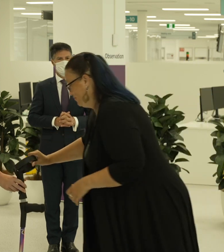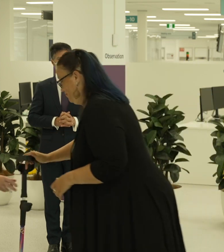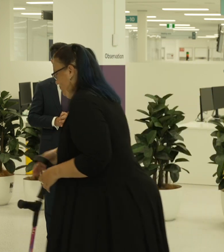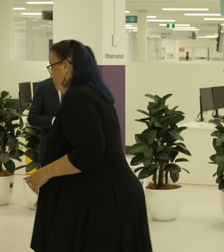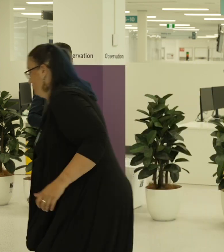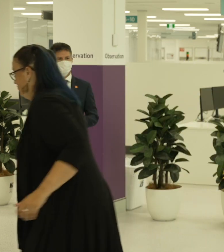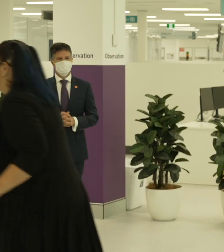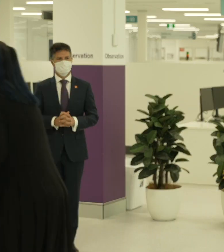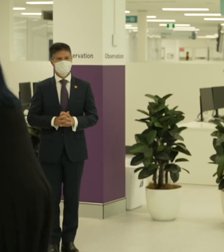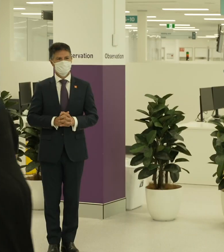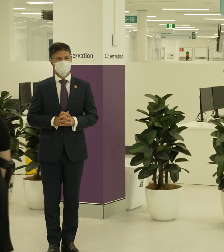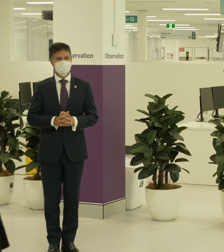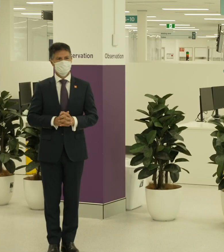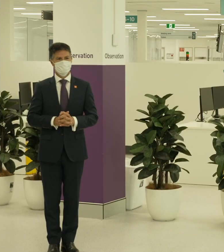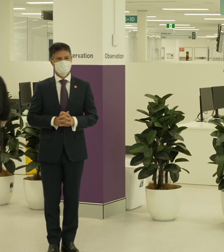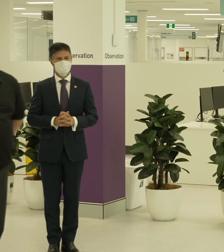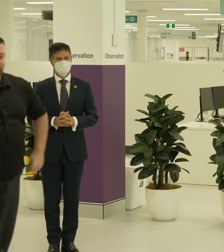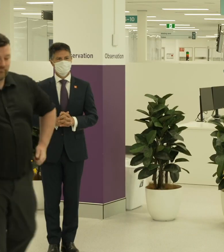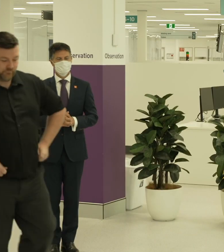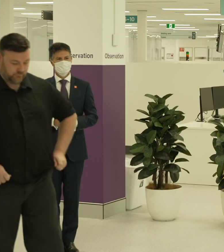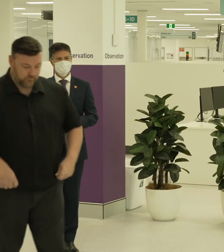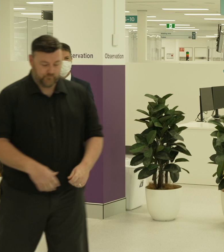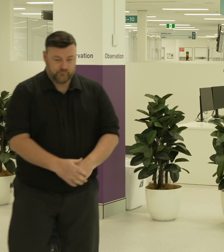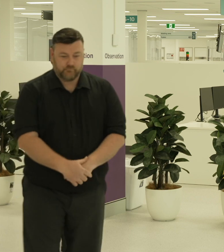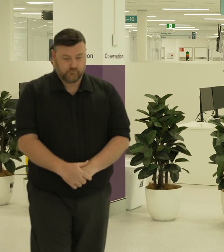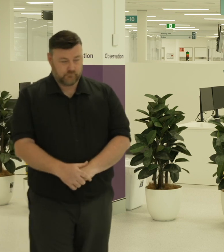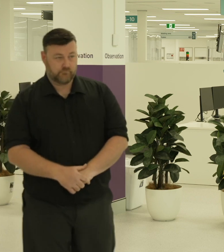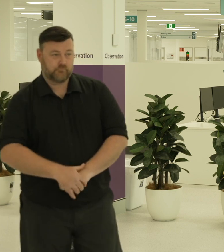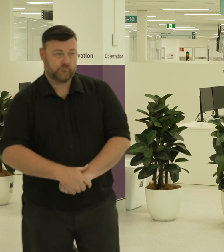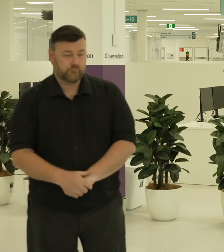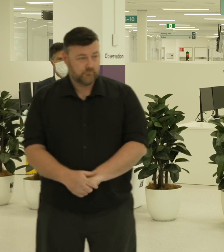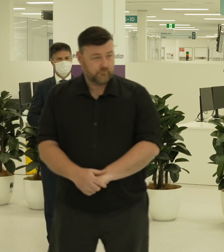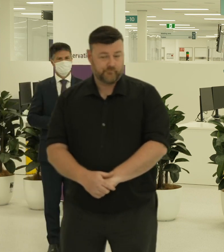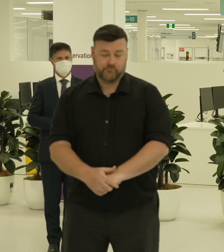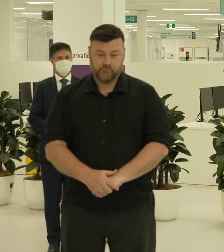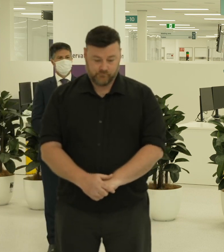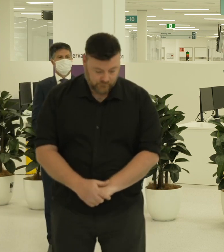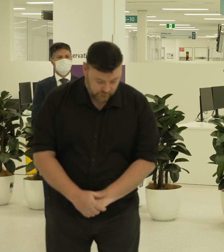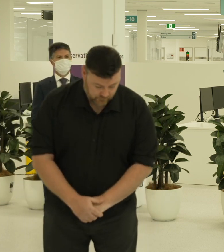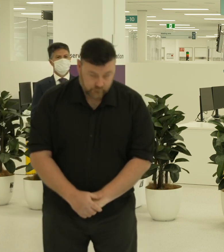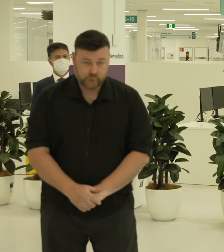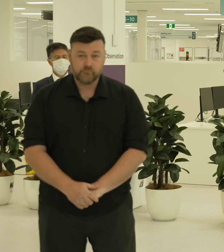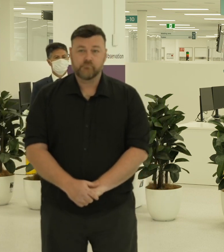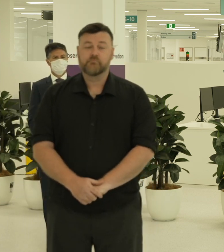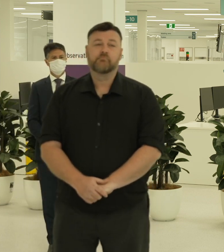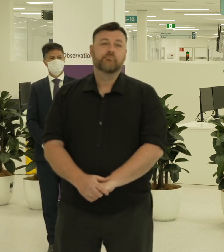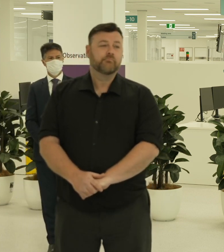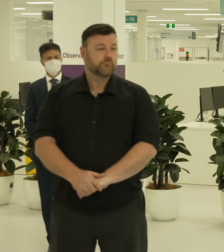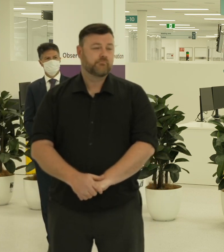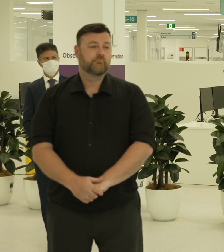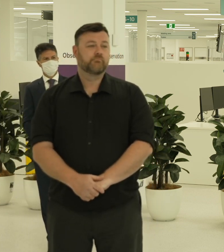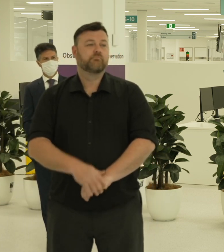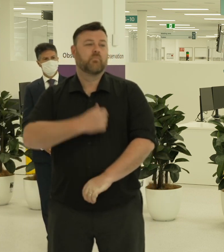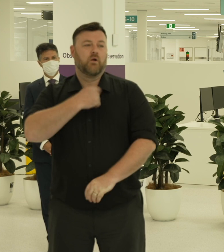Emerald Mark II class ferries have been offline on weekends across the world, and we're going to start doing the job that you bought them to do. I'll find